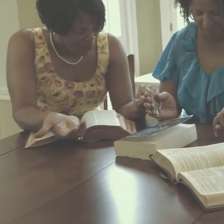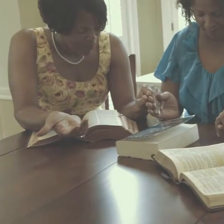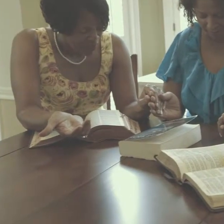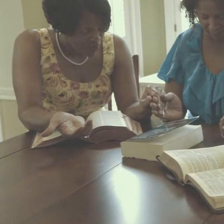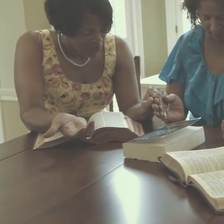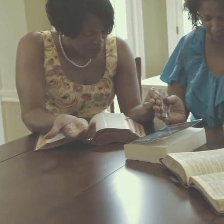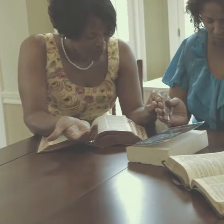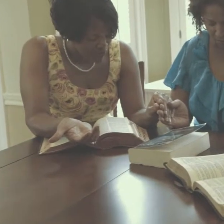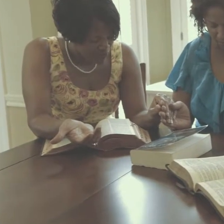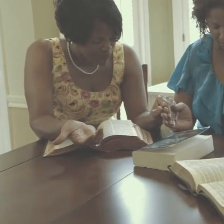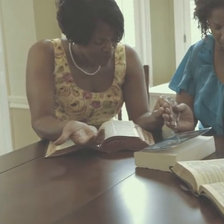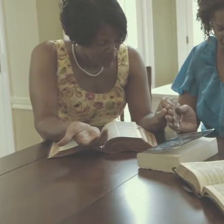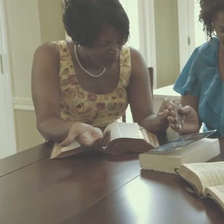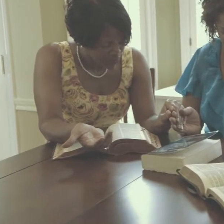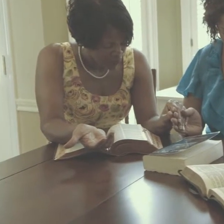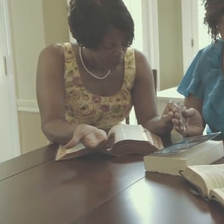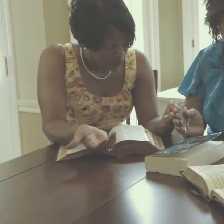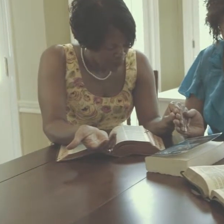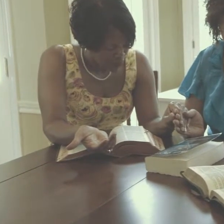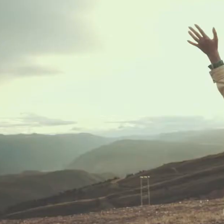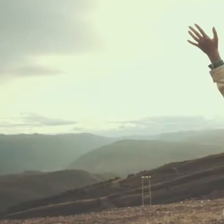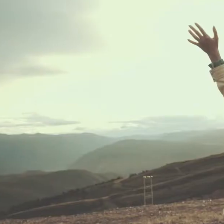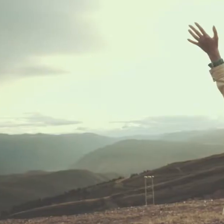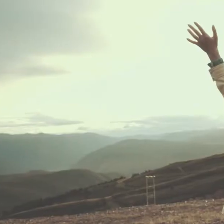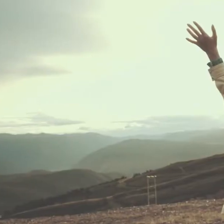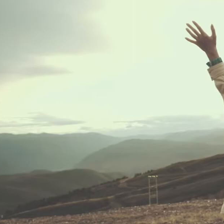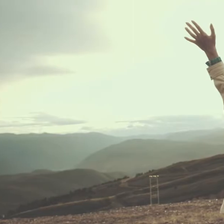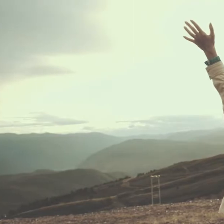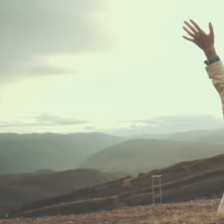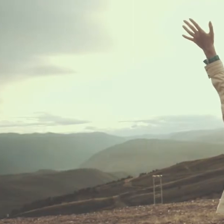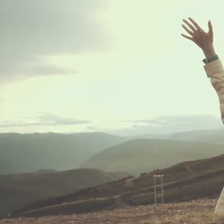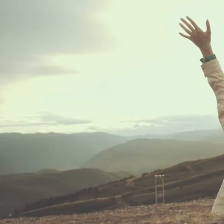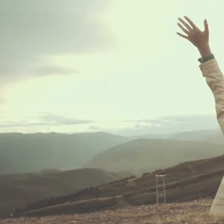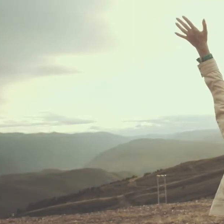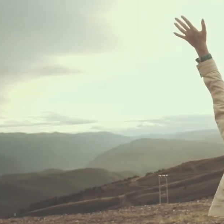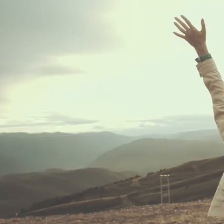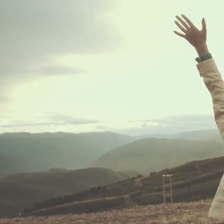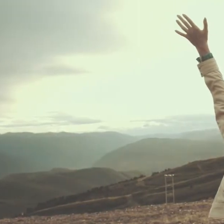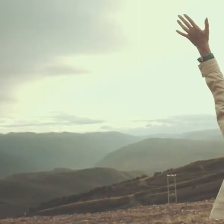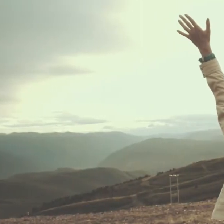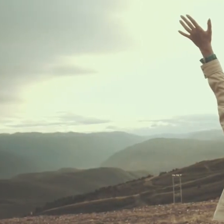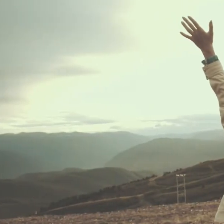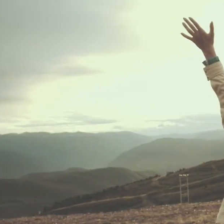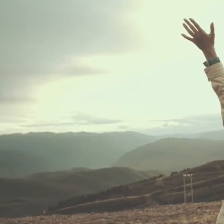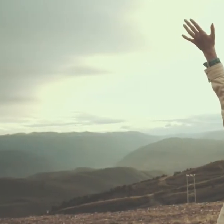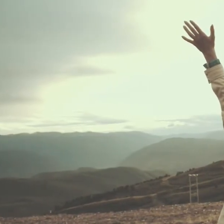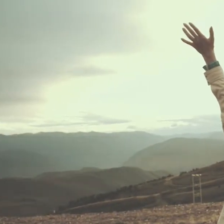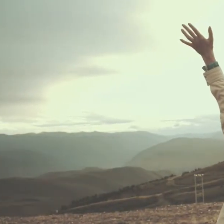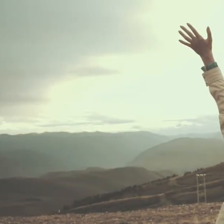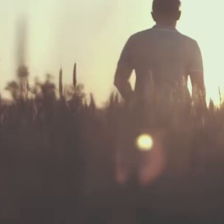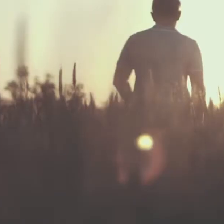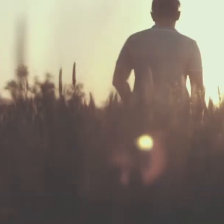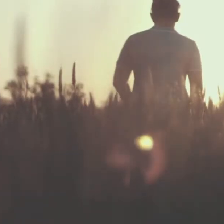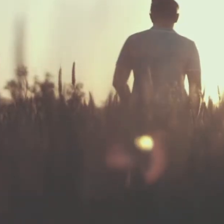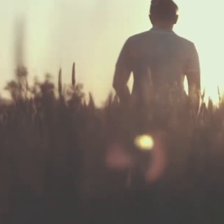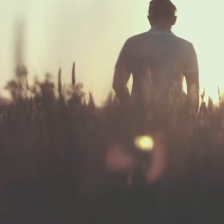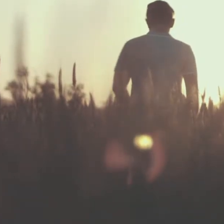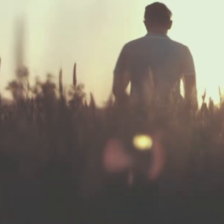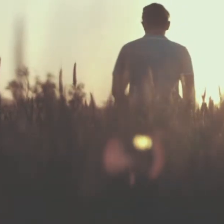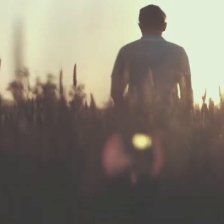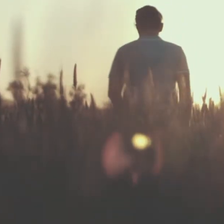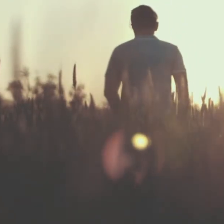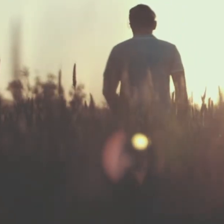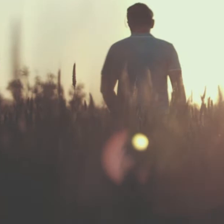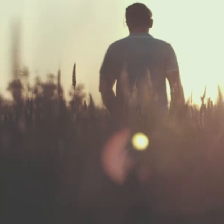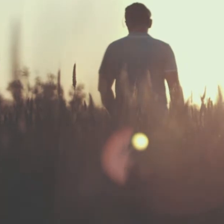This is where we place our trust. This is the truth on which we stand. This is our